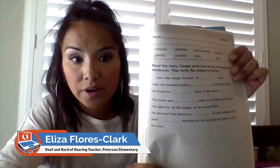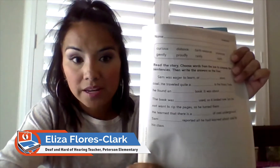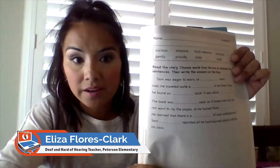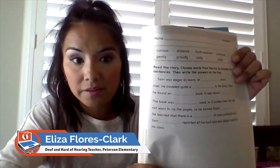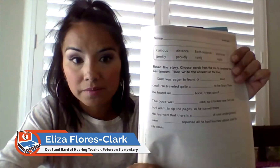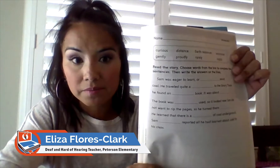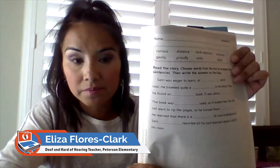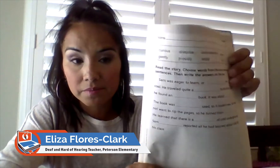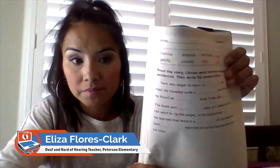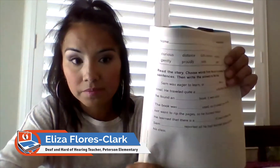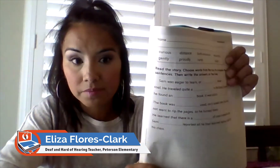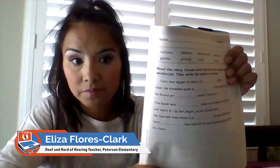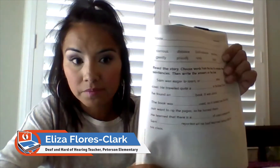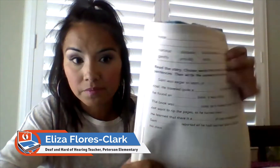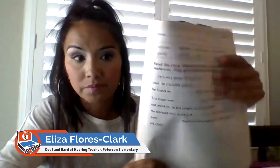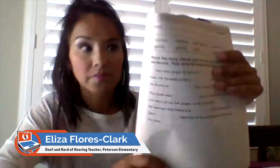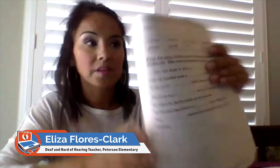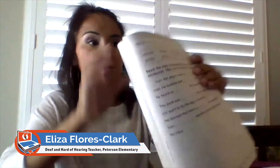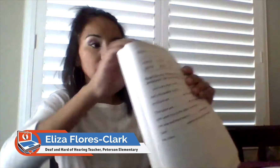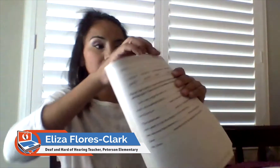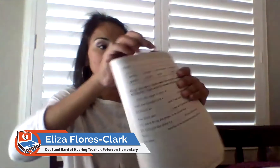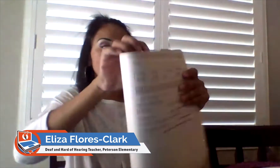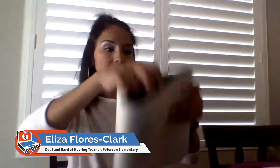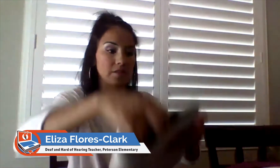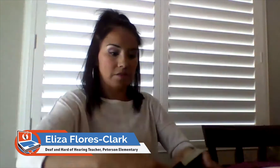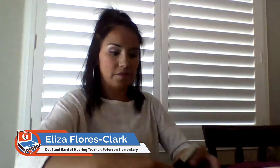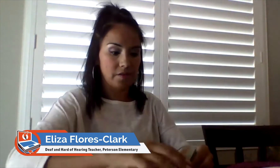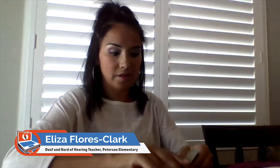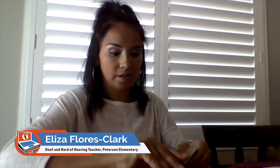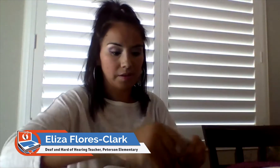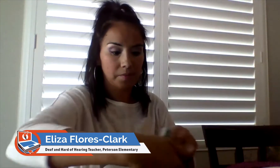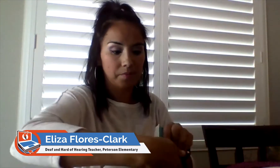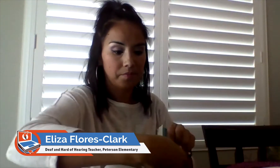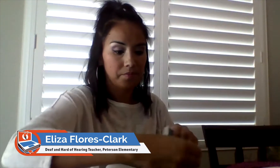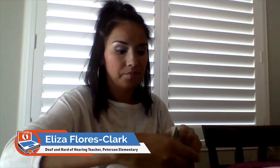here. Let me take this off.